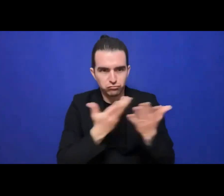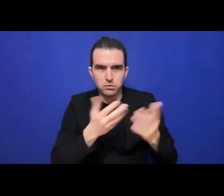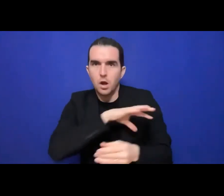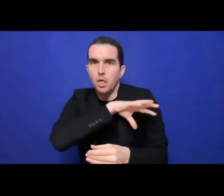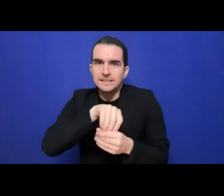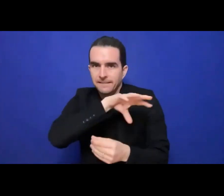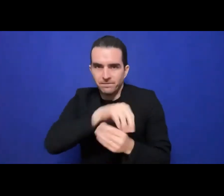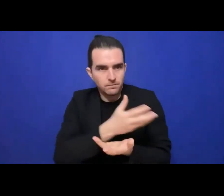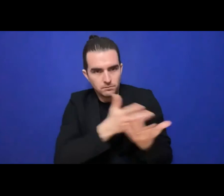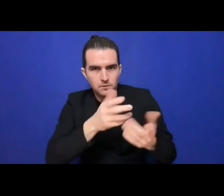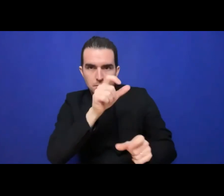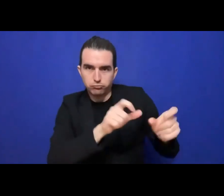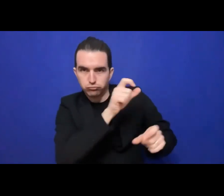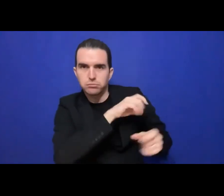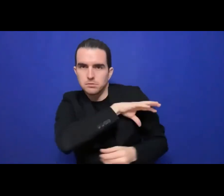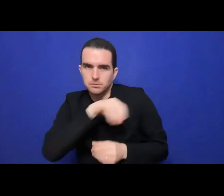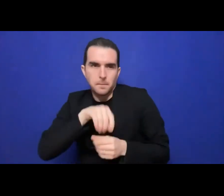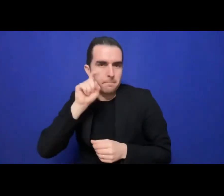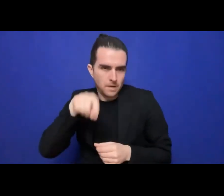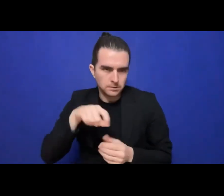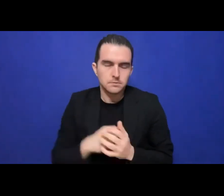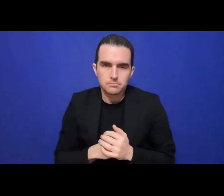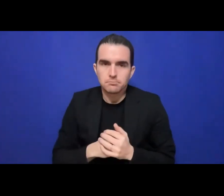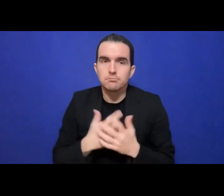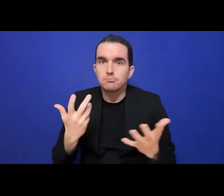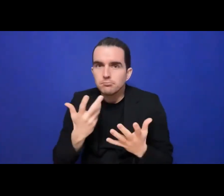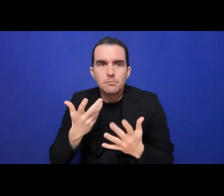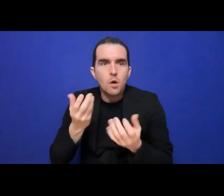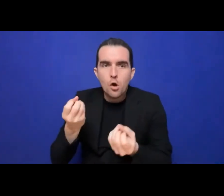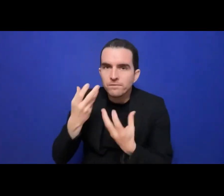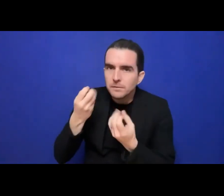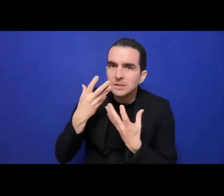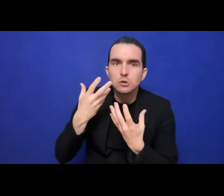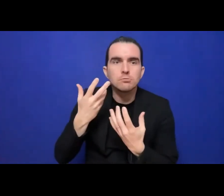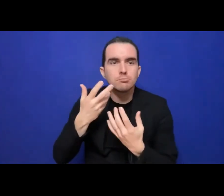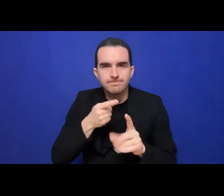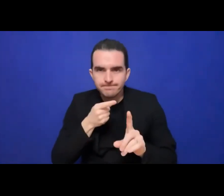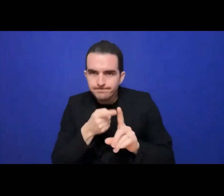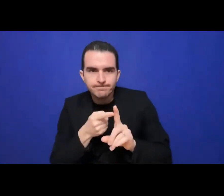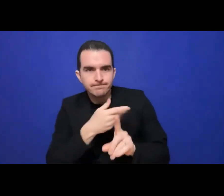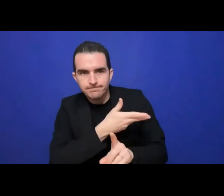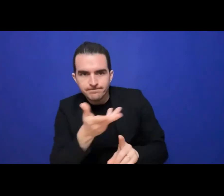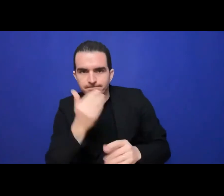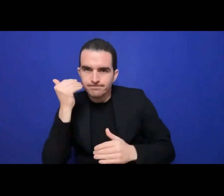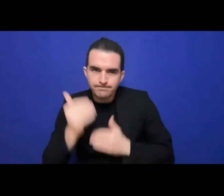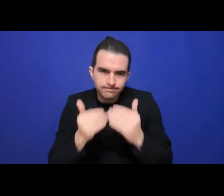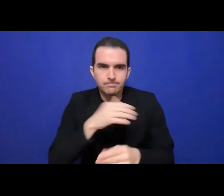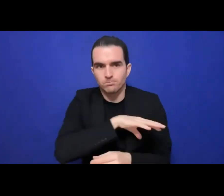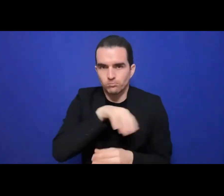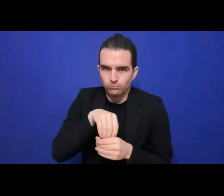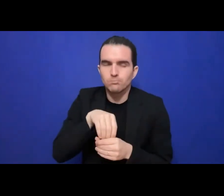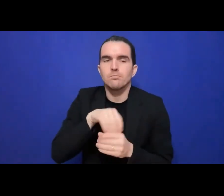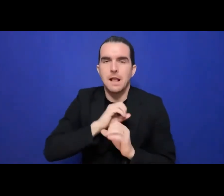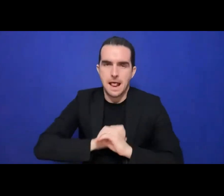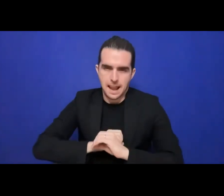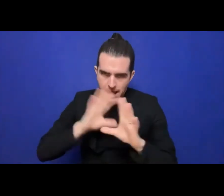targeted, with community targeted initiatives. It is very important to use digital means because we